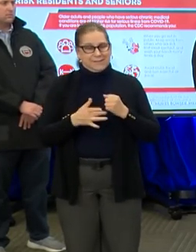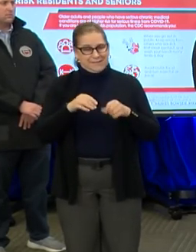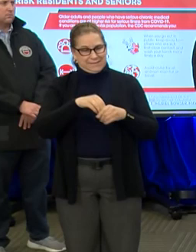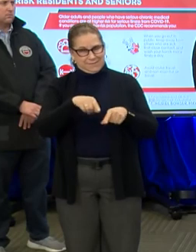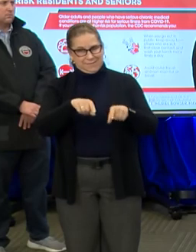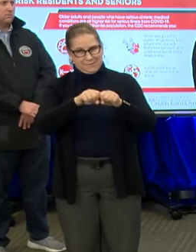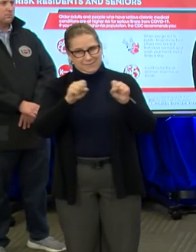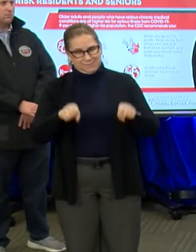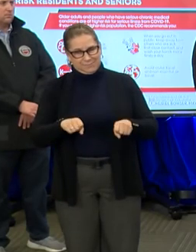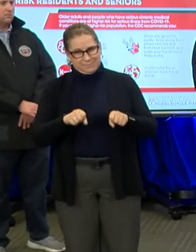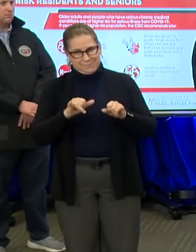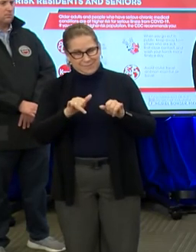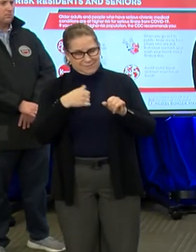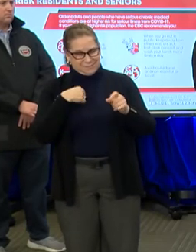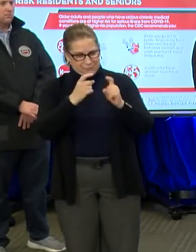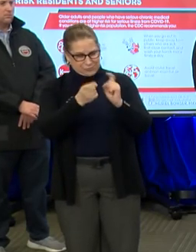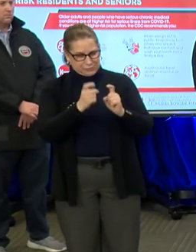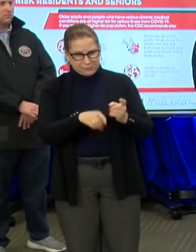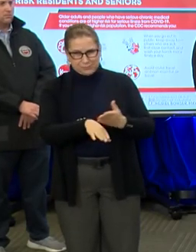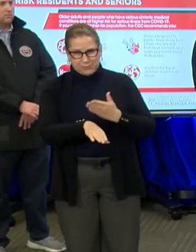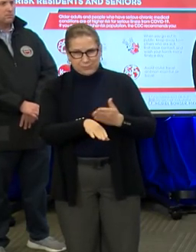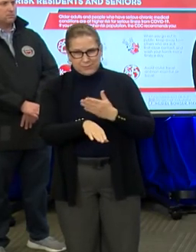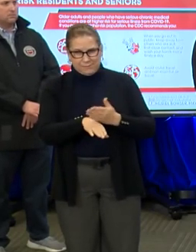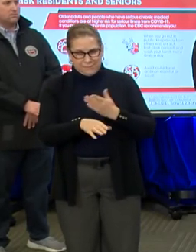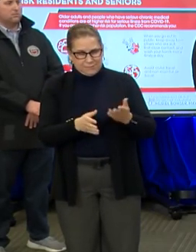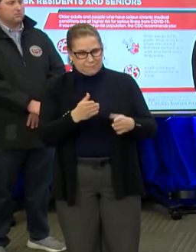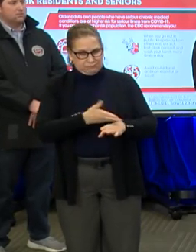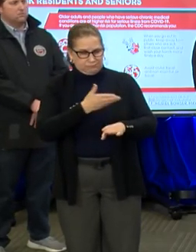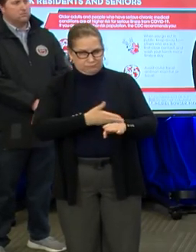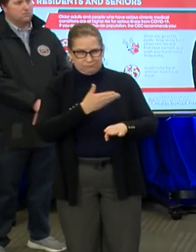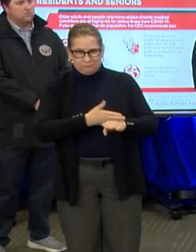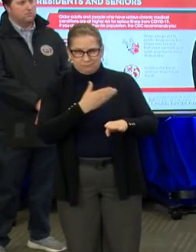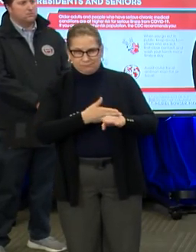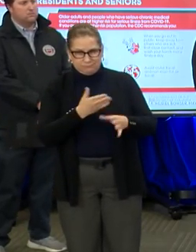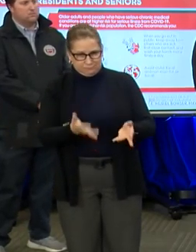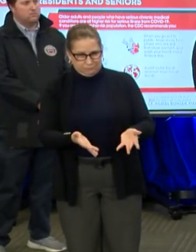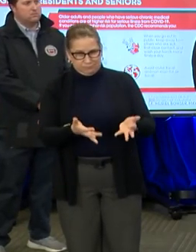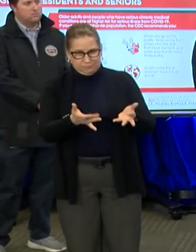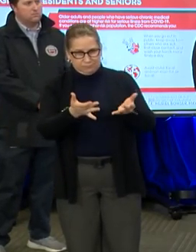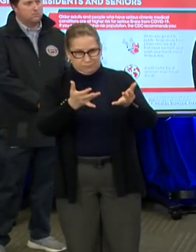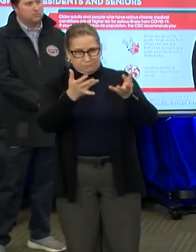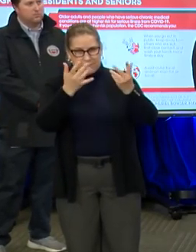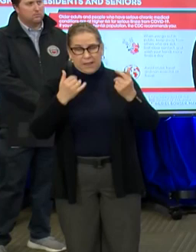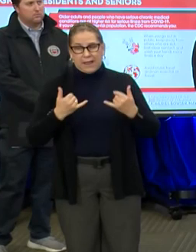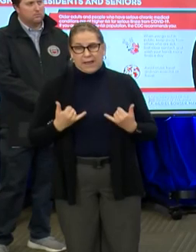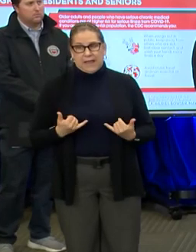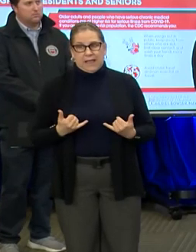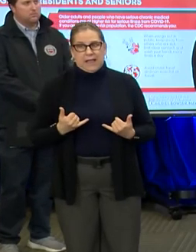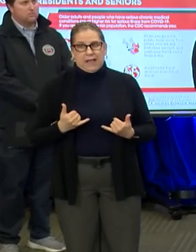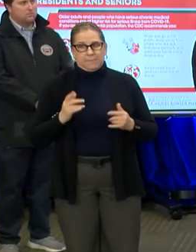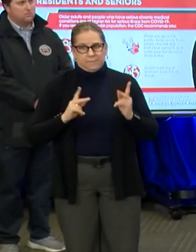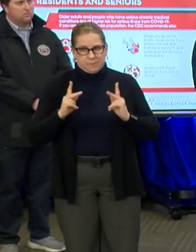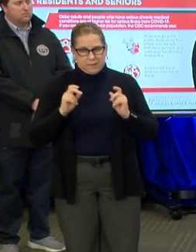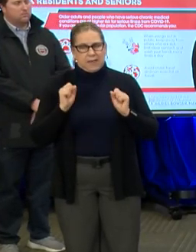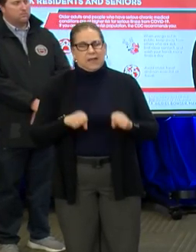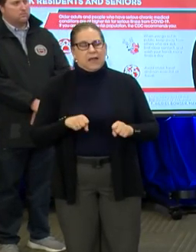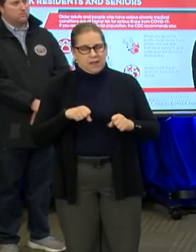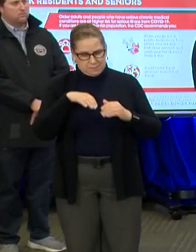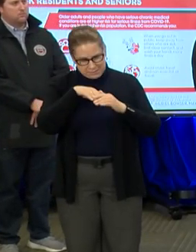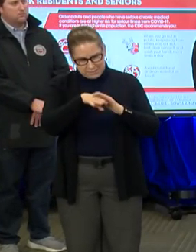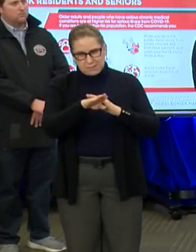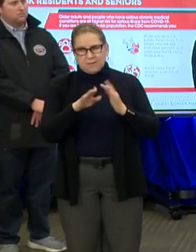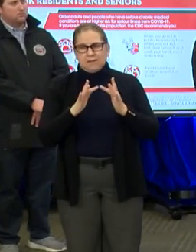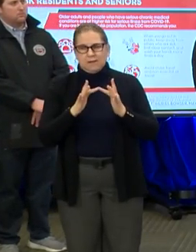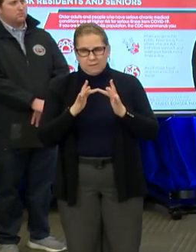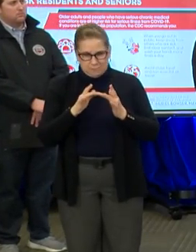can reflect that. So for right now, folks can go. They don't have to wait for that 7-day waiting period, and they also don't